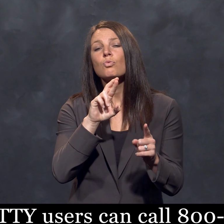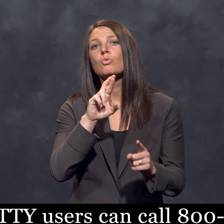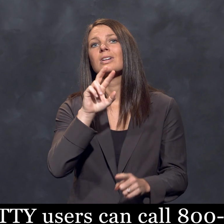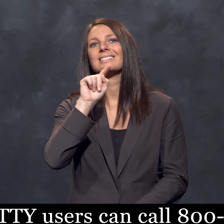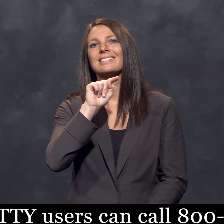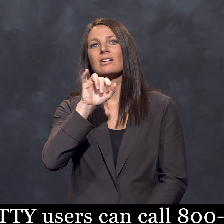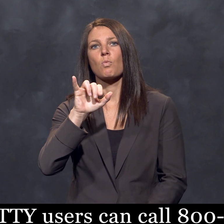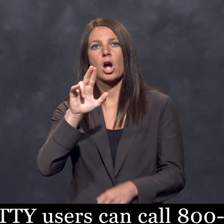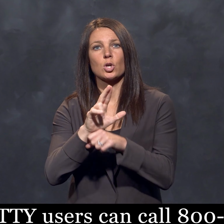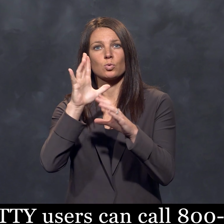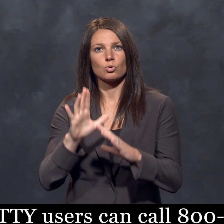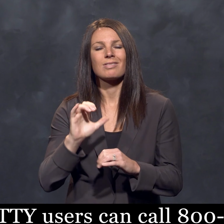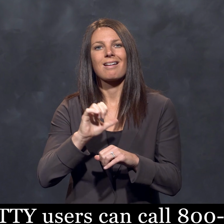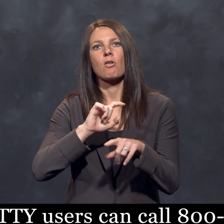call